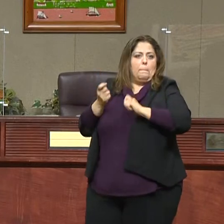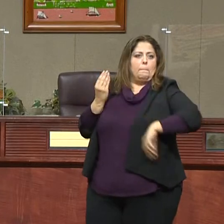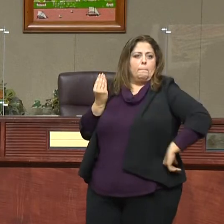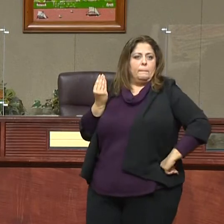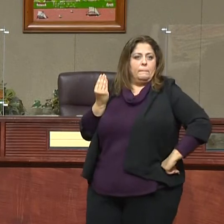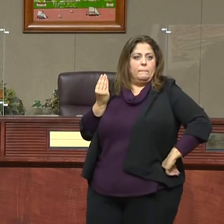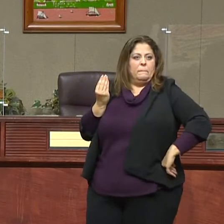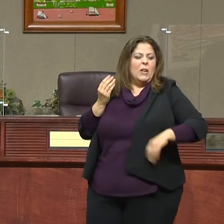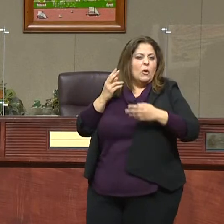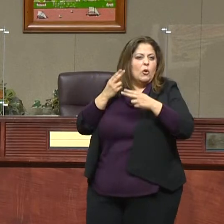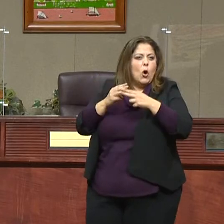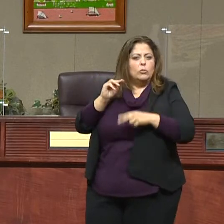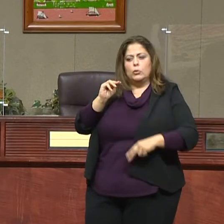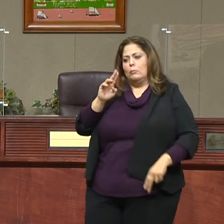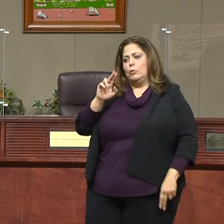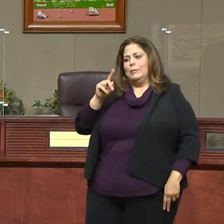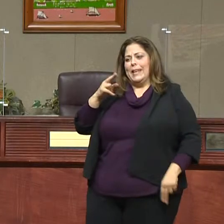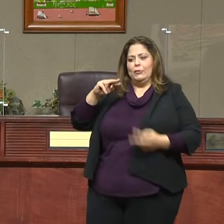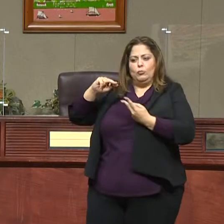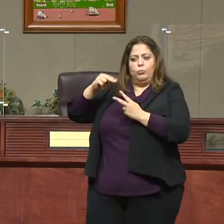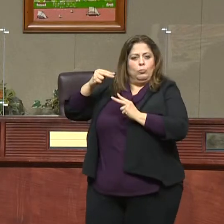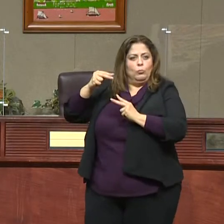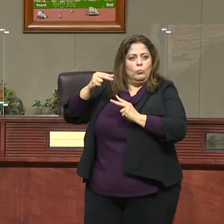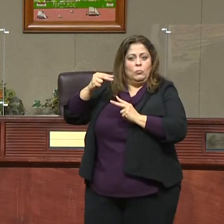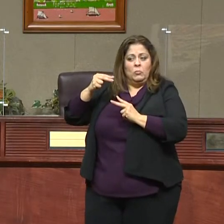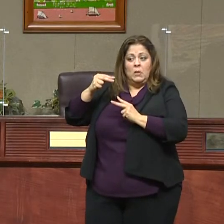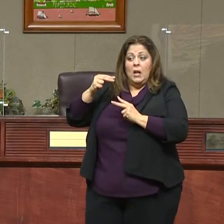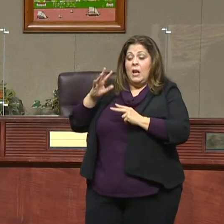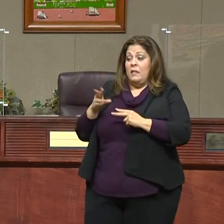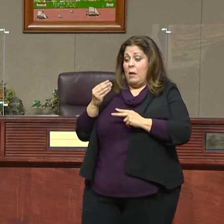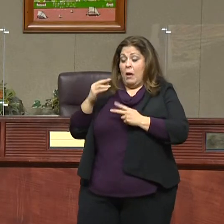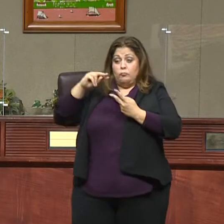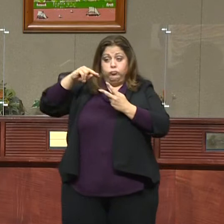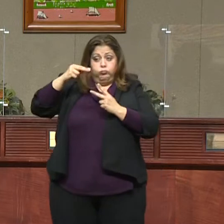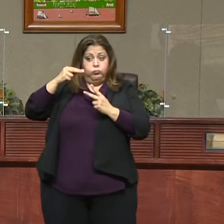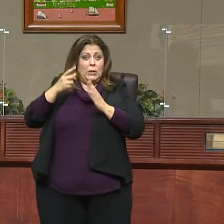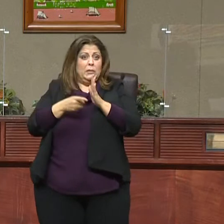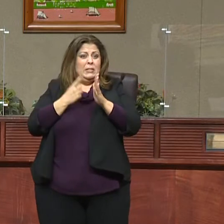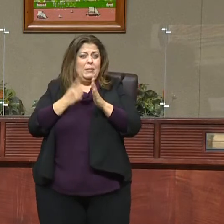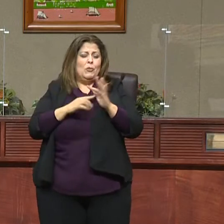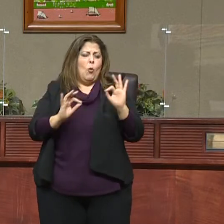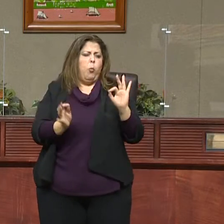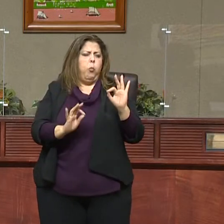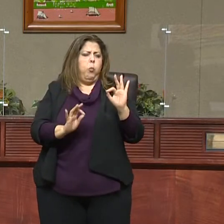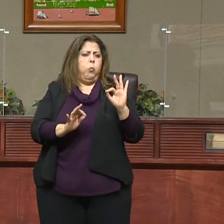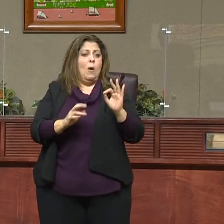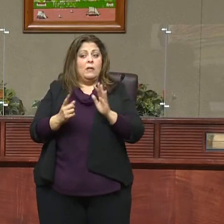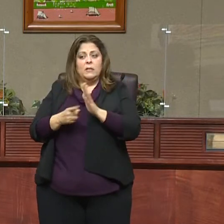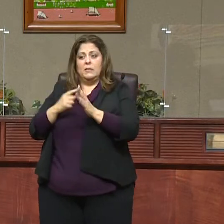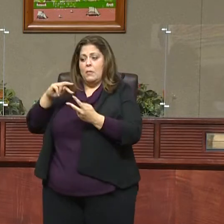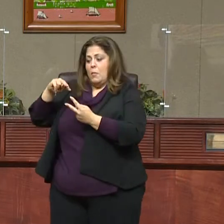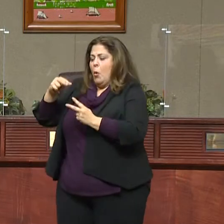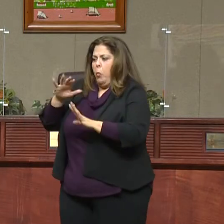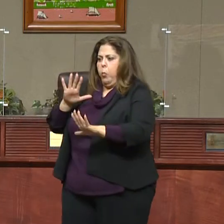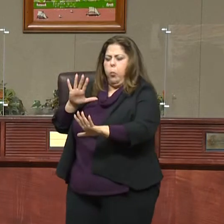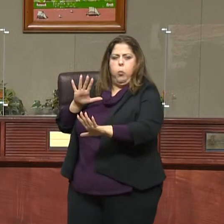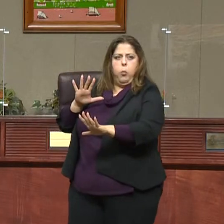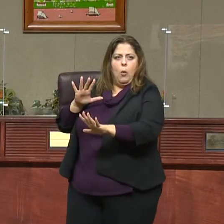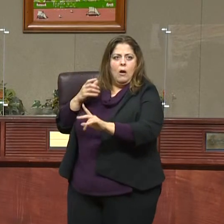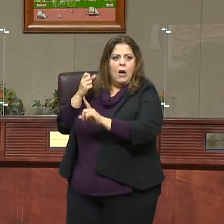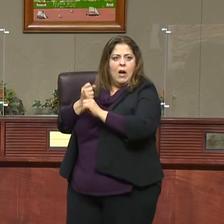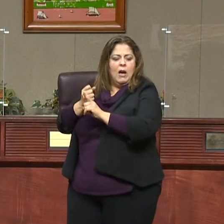some mutation. And as I mentioned, some mutations mean something and some mutations don't mean anything at all. So what